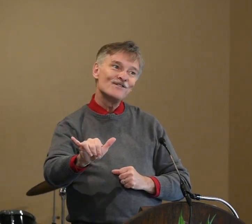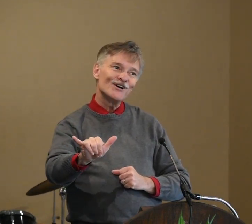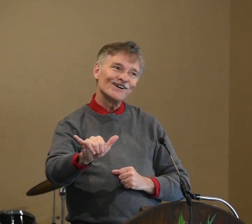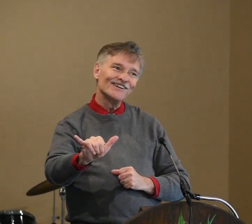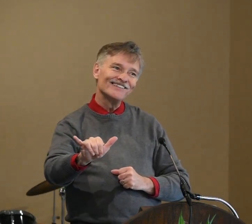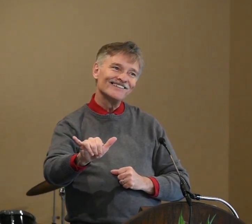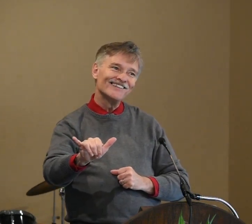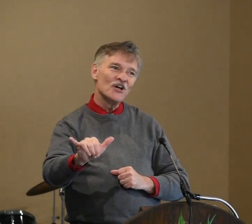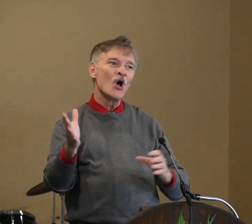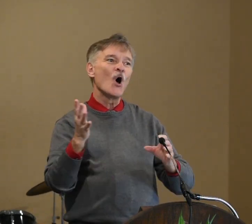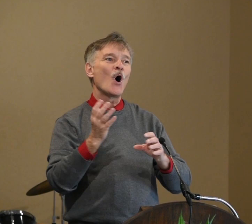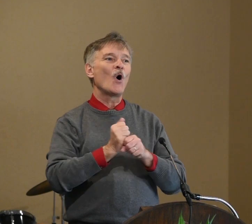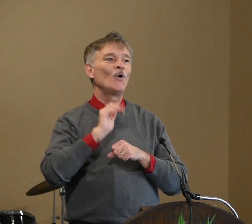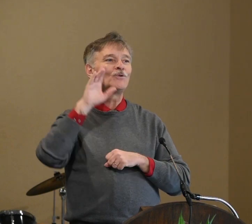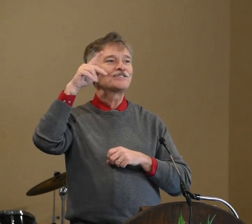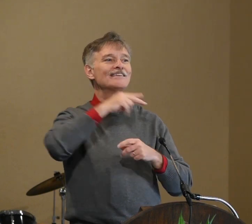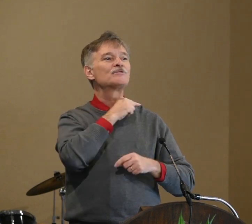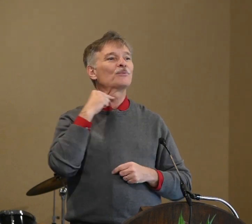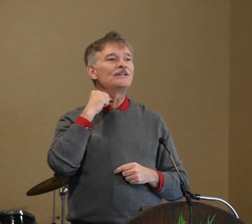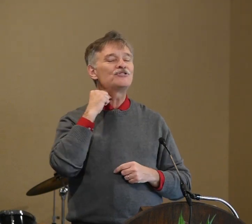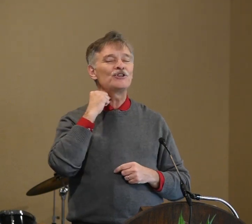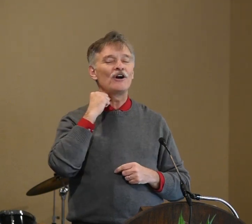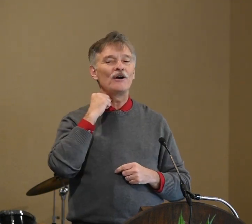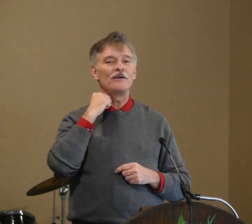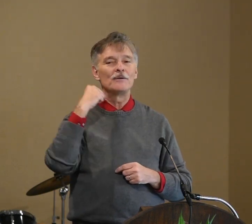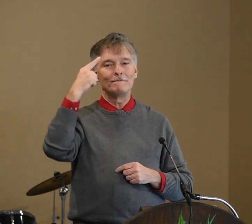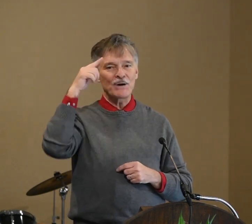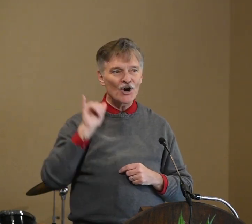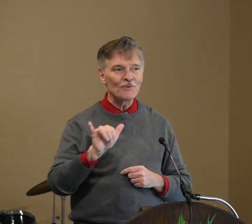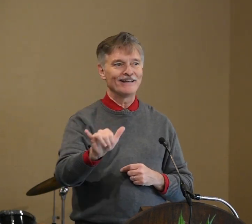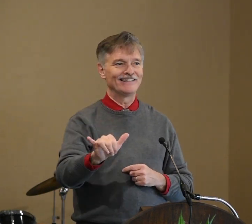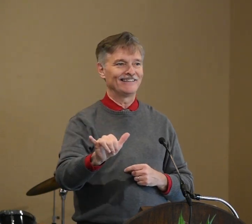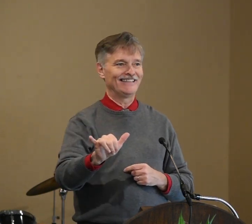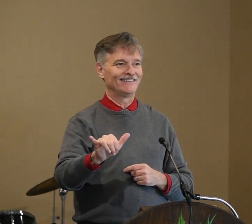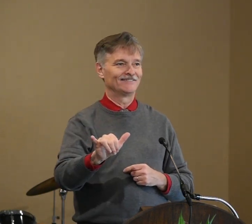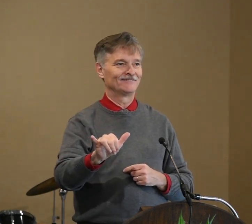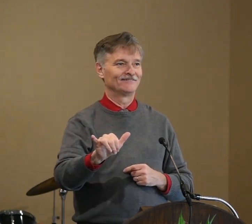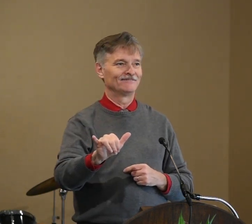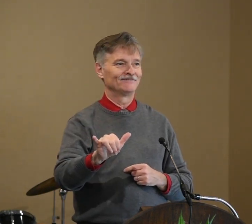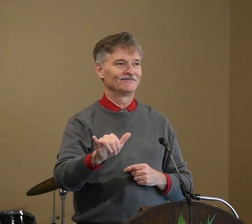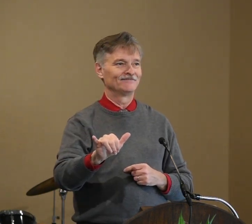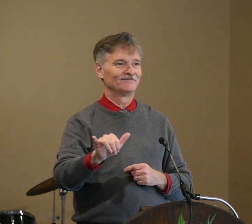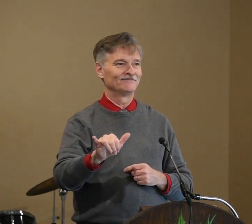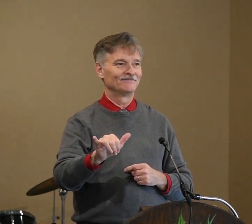forever, holds his priesthood permanently.